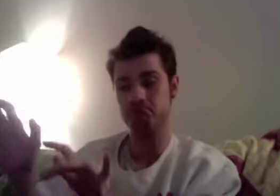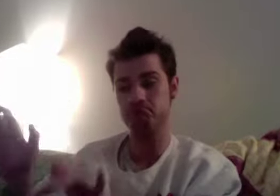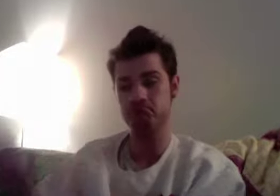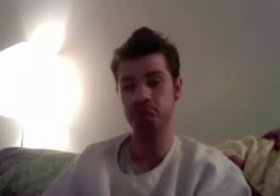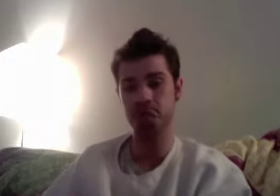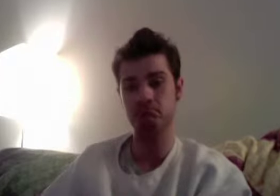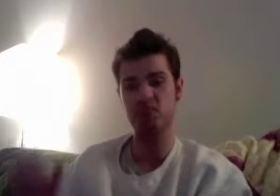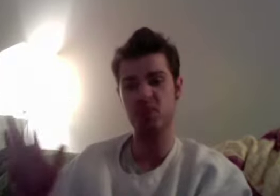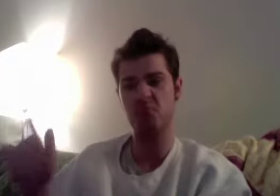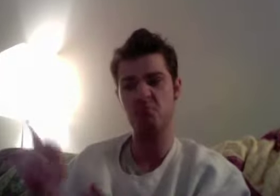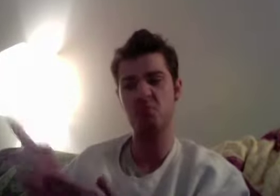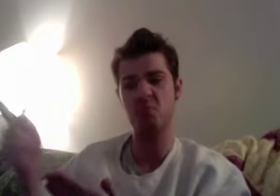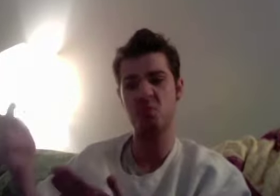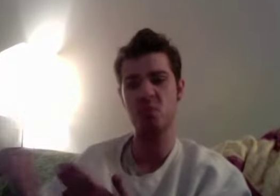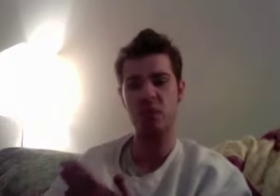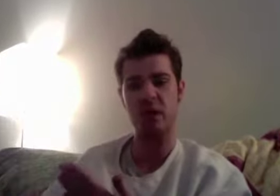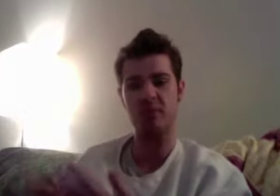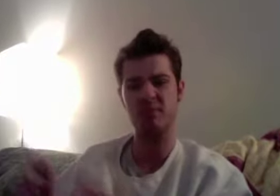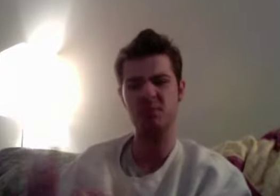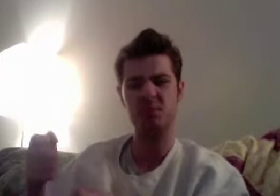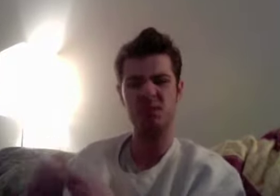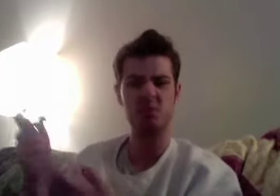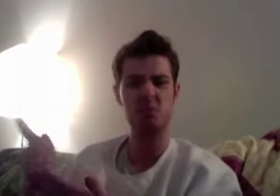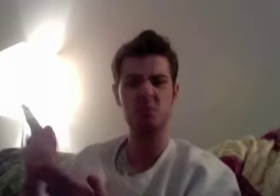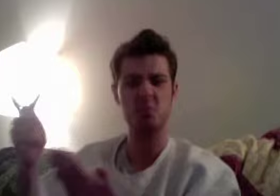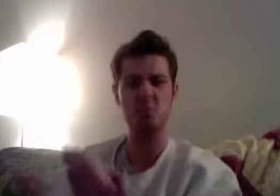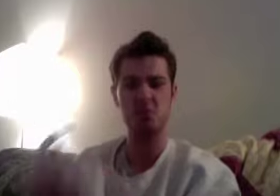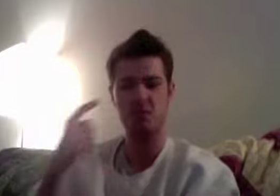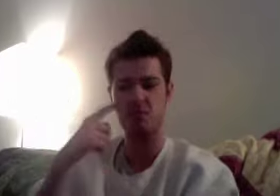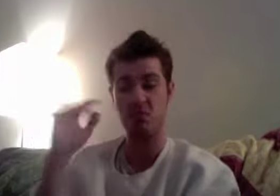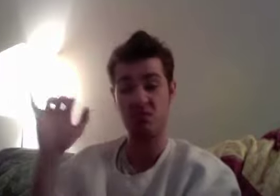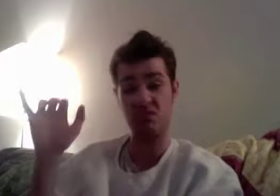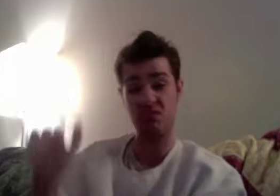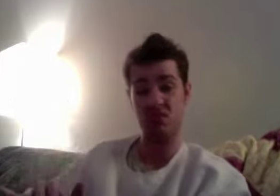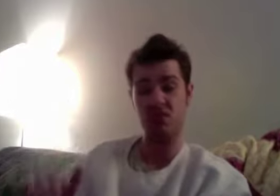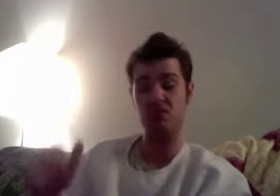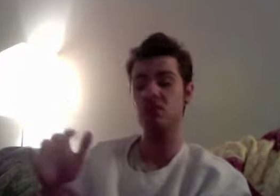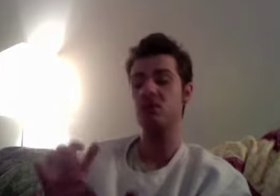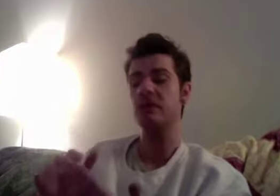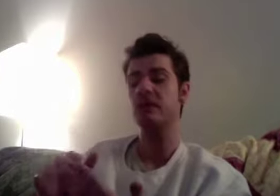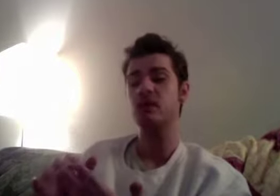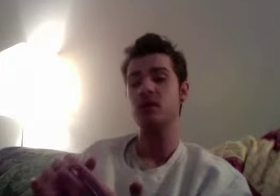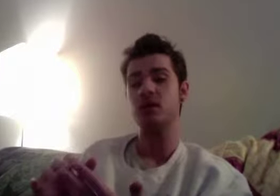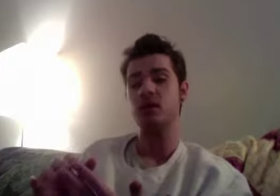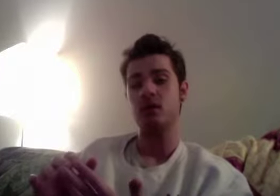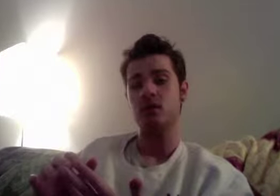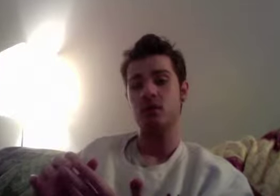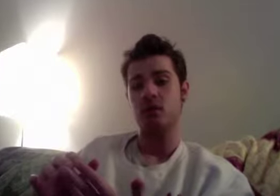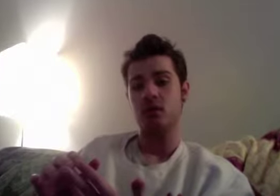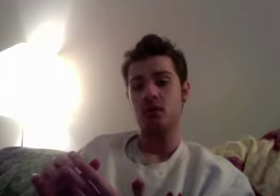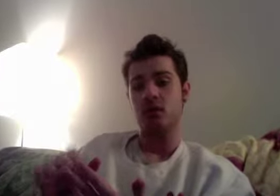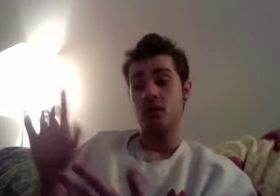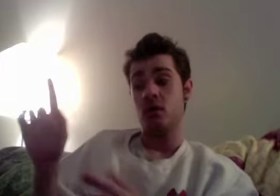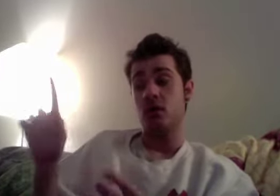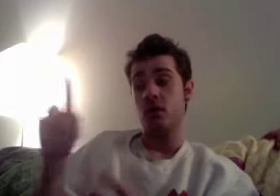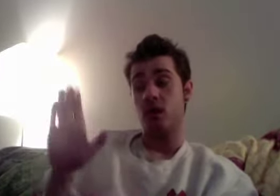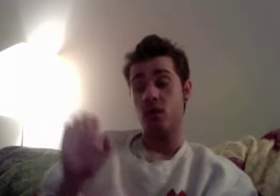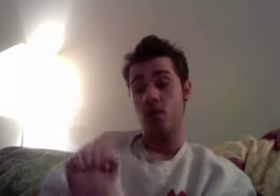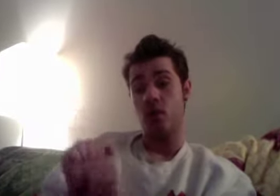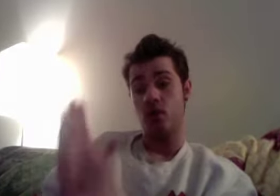up specifically a kind of program, a computer program, that you then feed in that employee's number with the hours. And